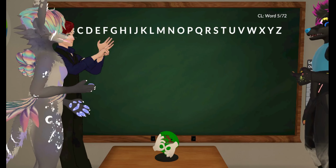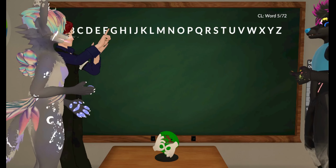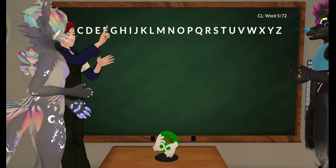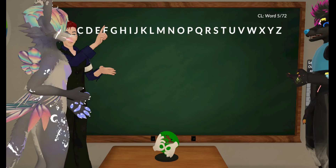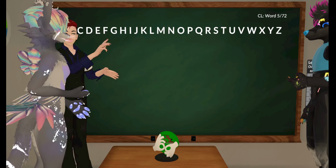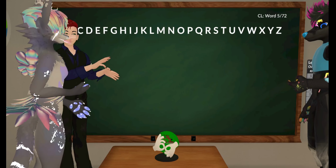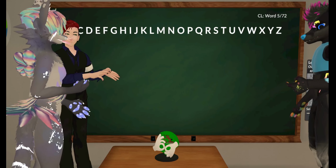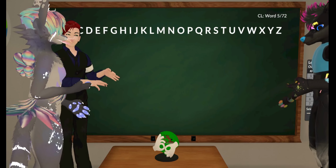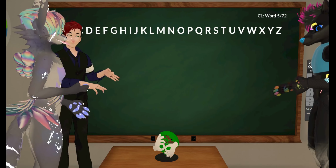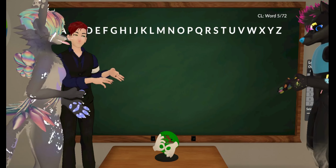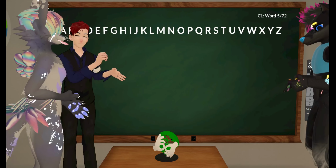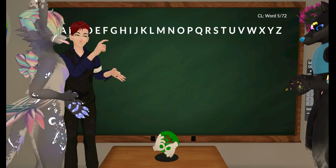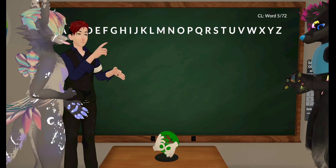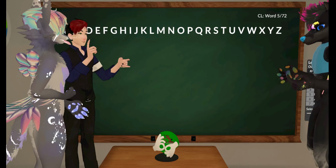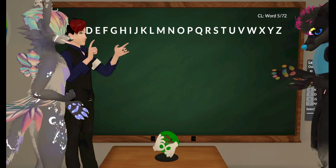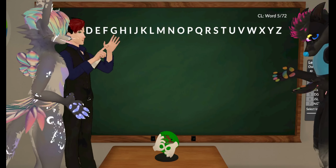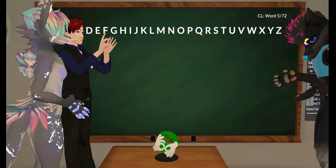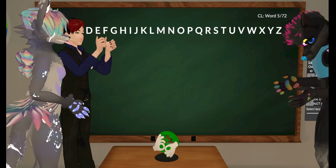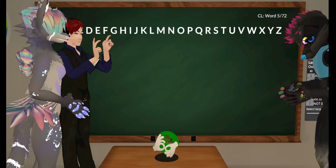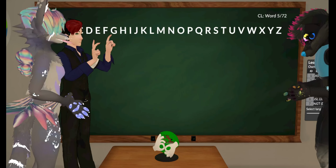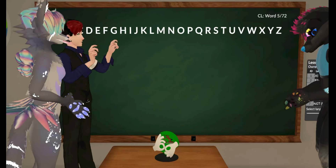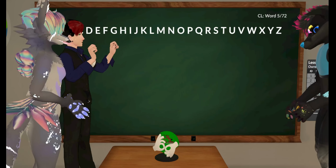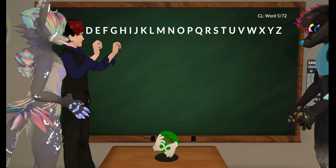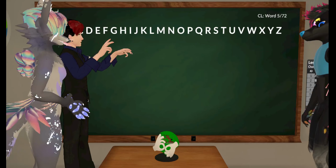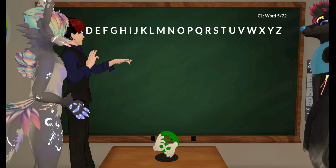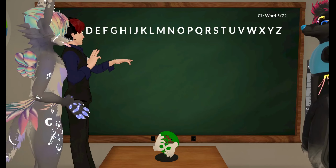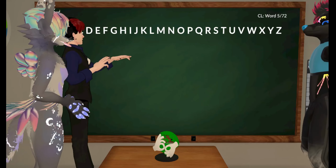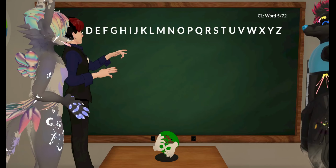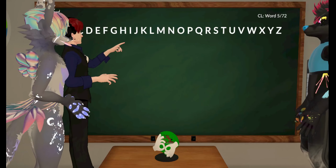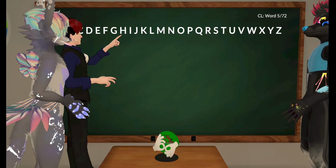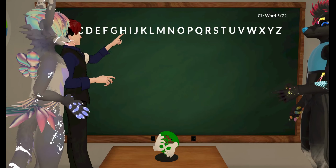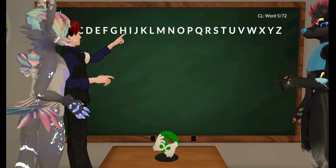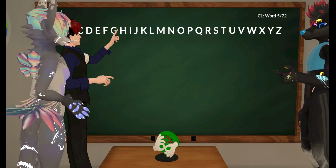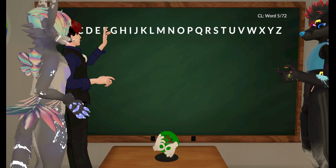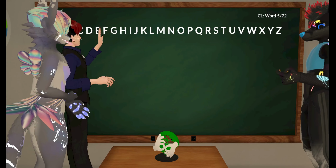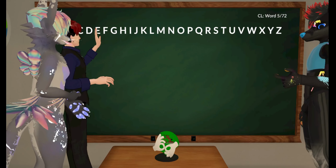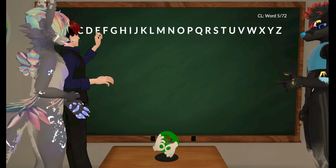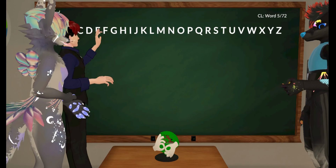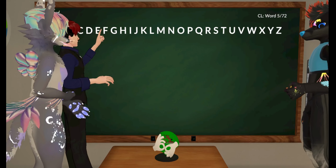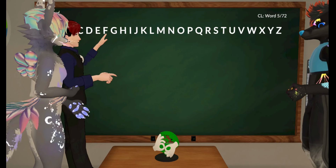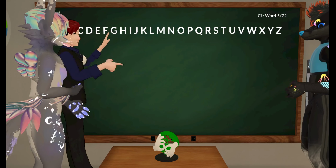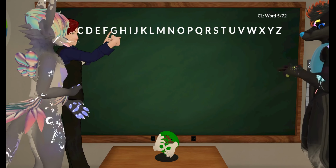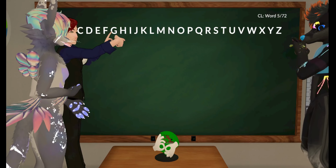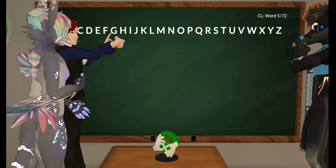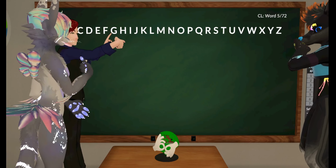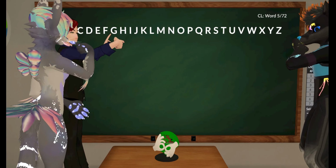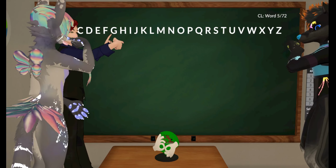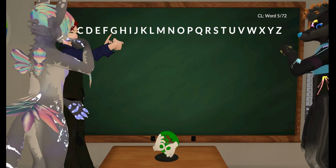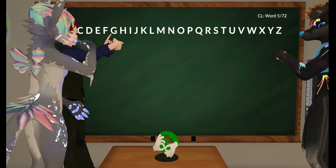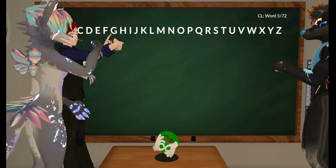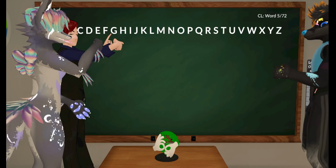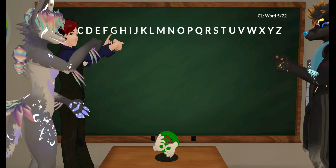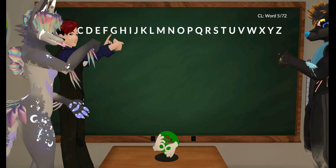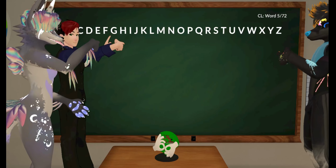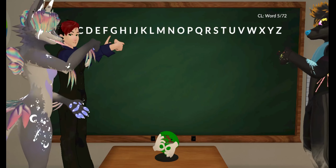actual height. tall. So. Okay, Oh, so no. I'm with tall people. Okay, cool. All right, what letter are we at? G. So we have G